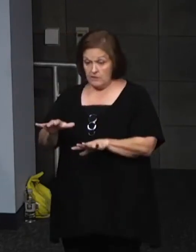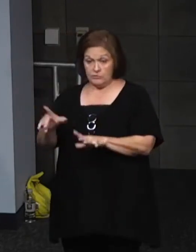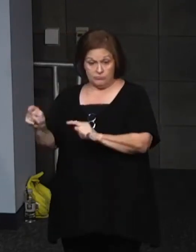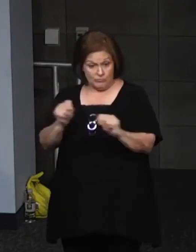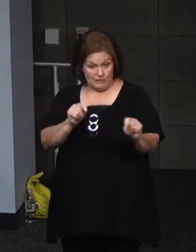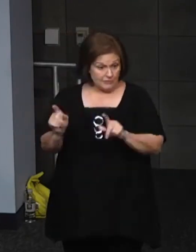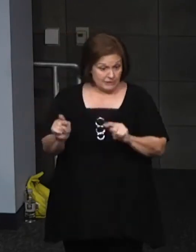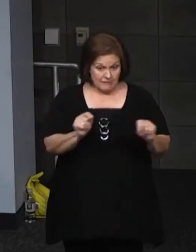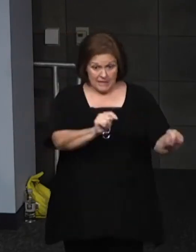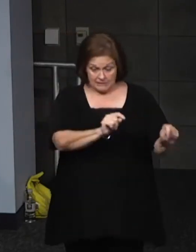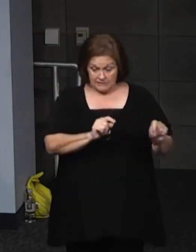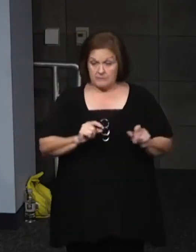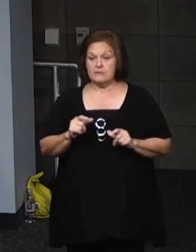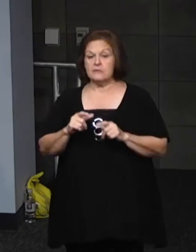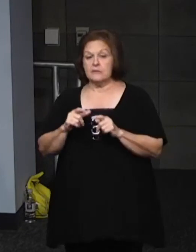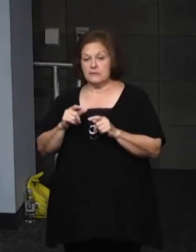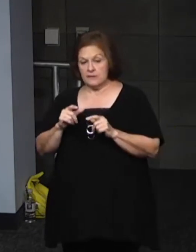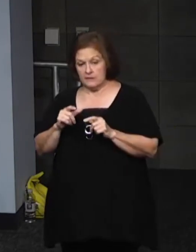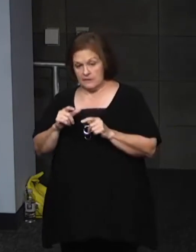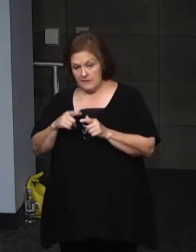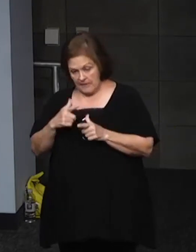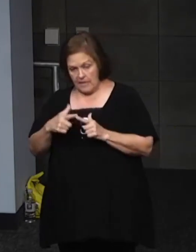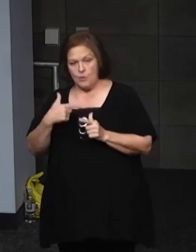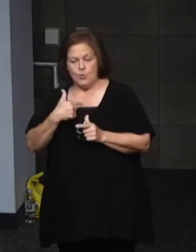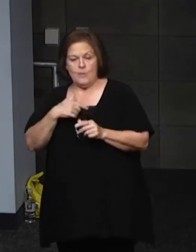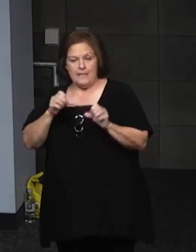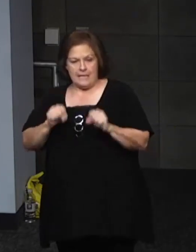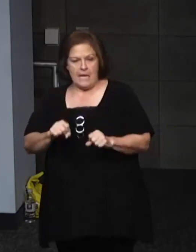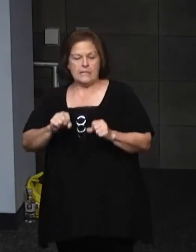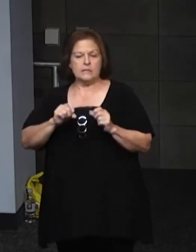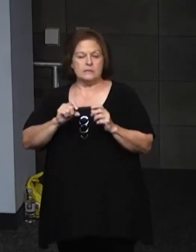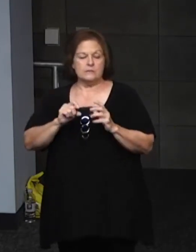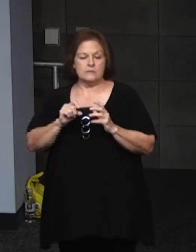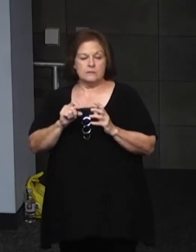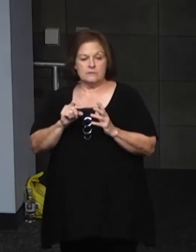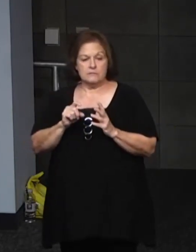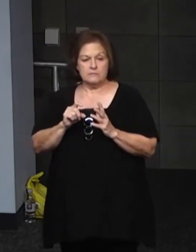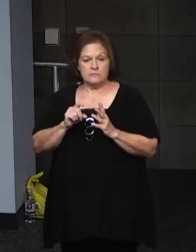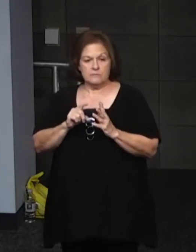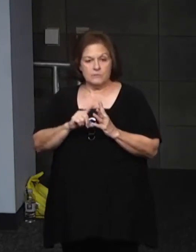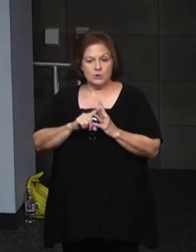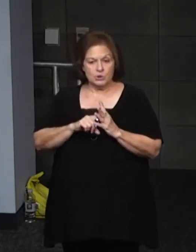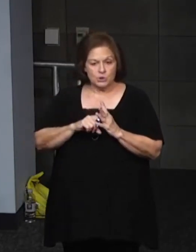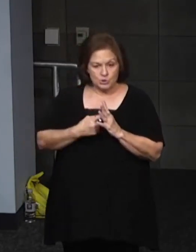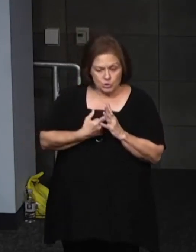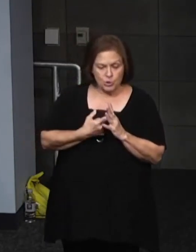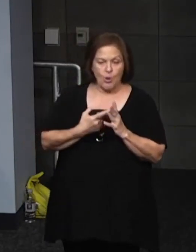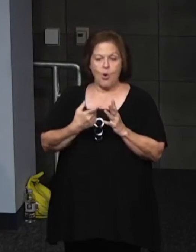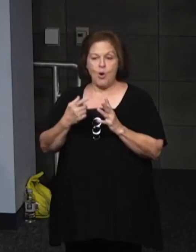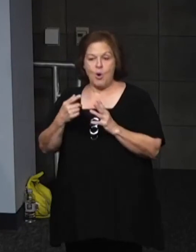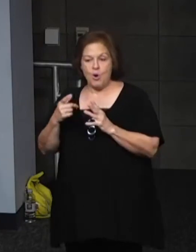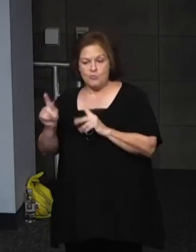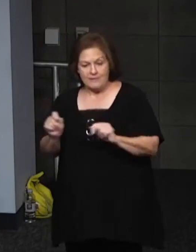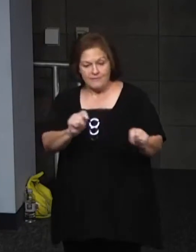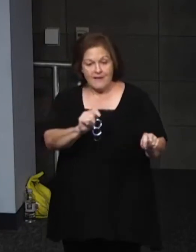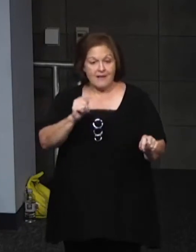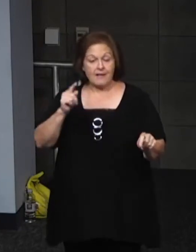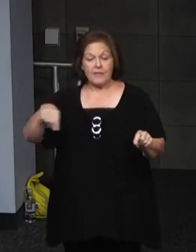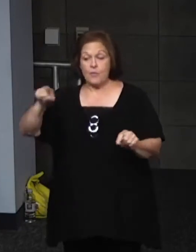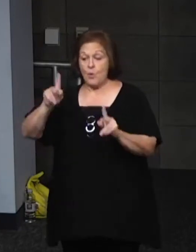the region that need to go, then we will be able to start moving people who've been sitting in the hospital ready for discharge